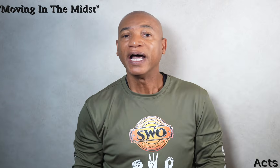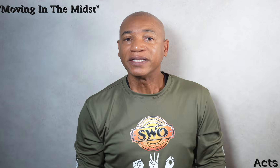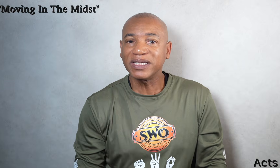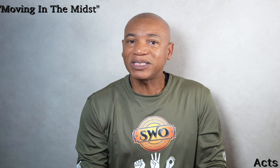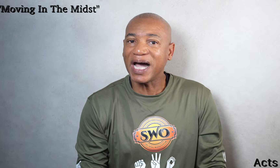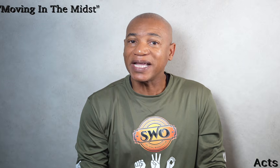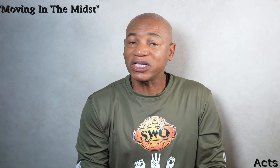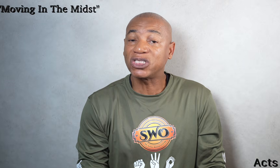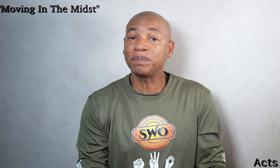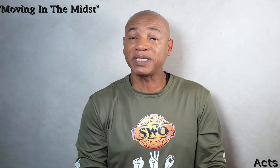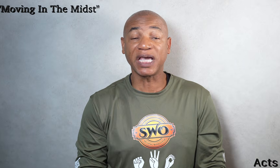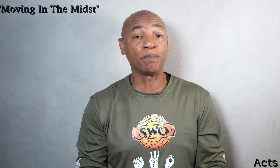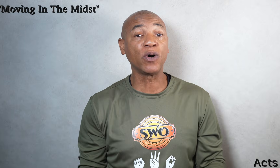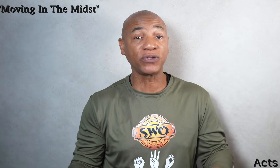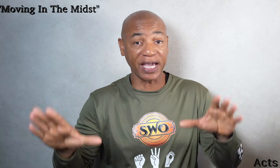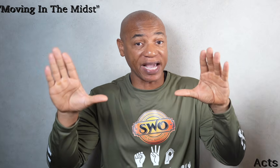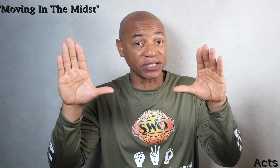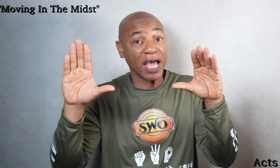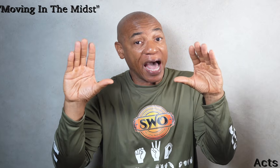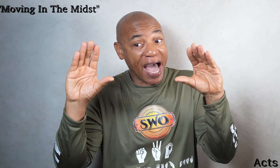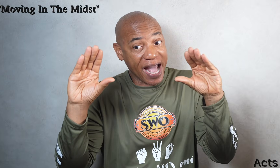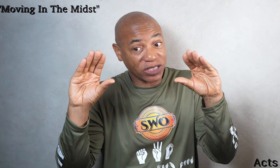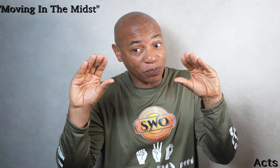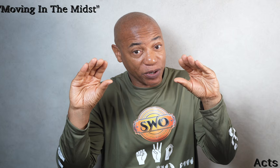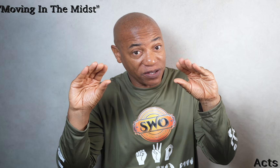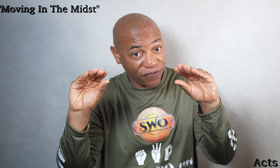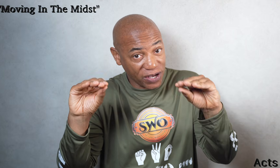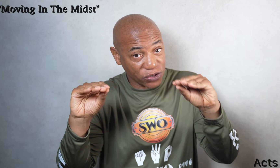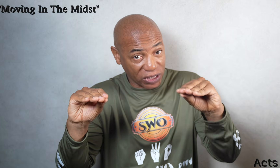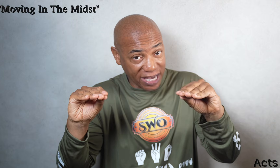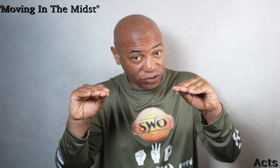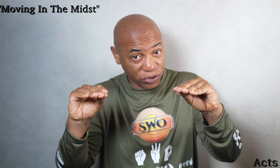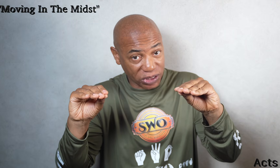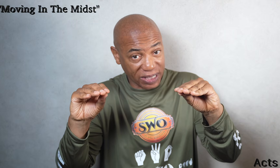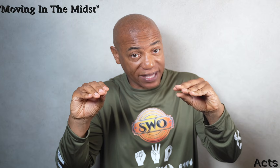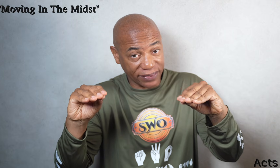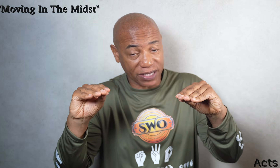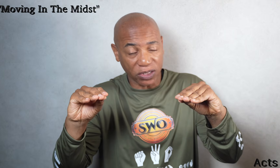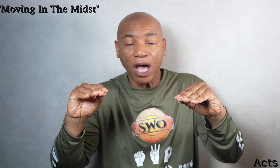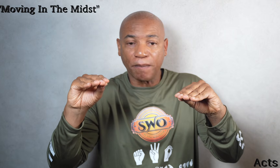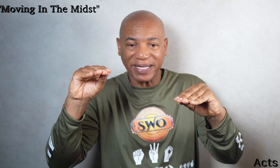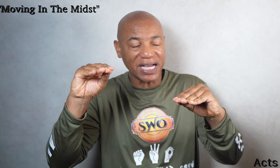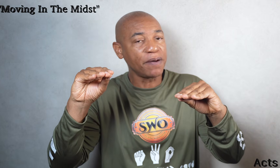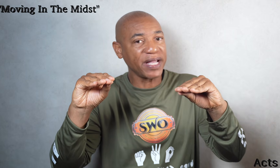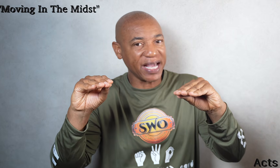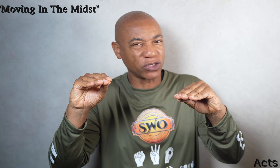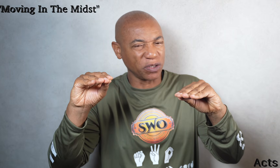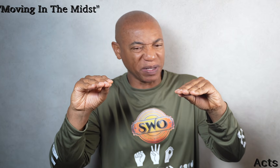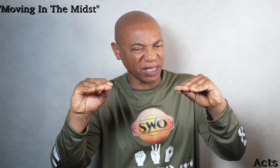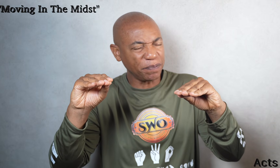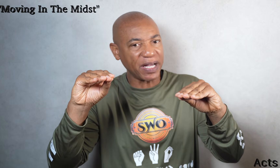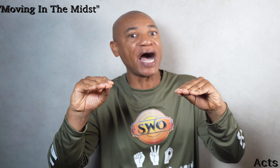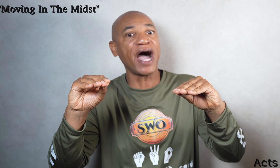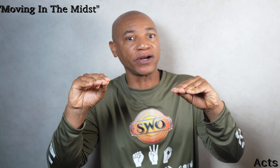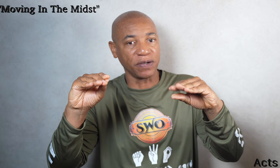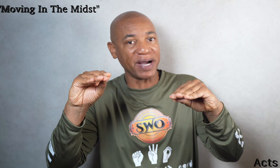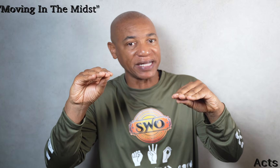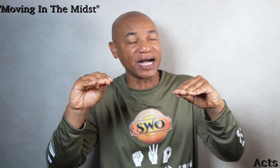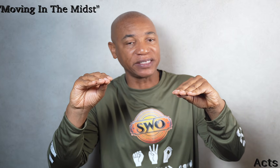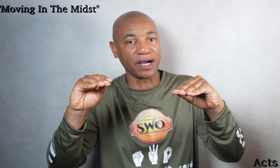To sign this, simply take both hands. I actually bring the fingers together just like this. My dominant hand is going to be a little bit higher than my non-dominant